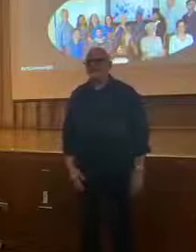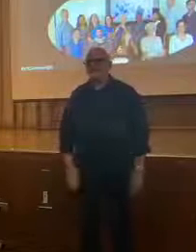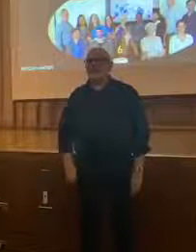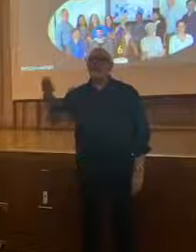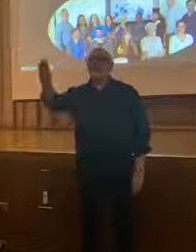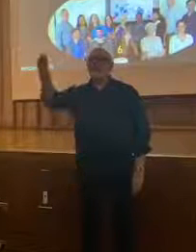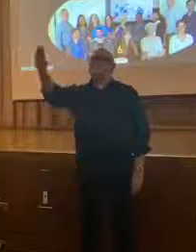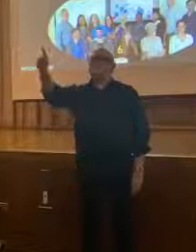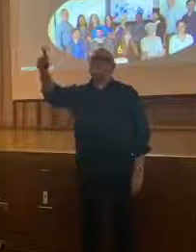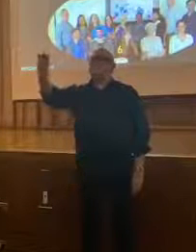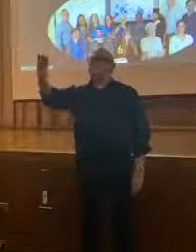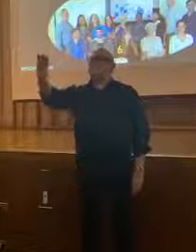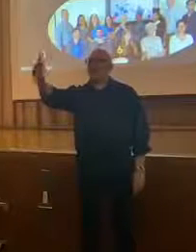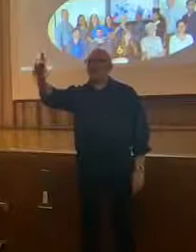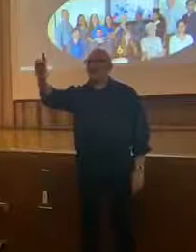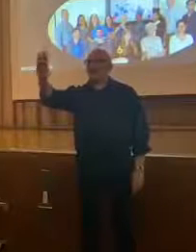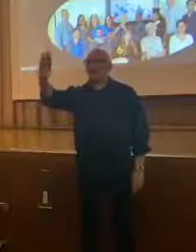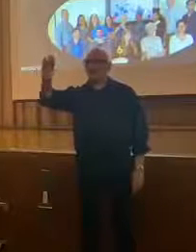Yes.